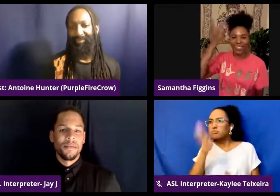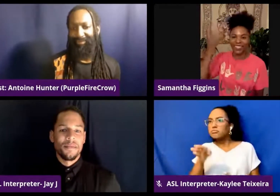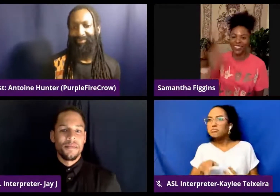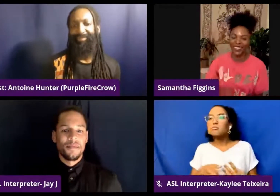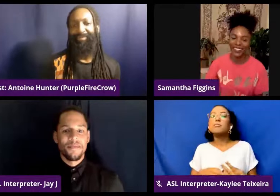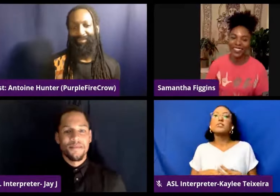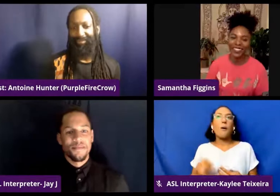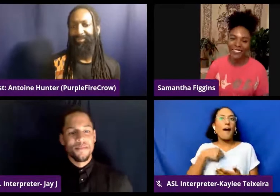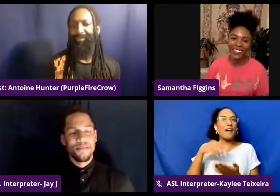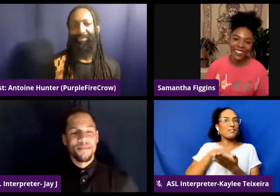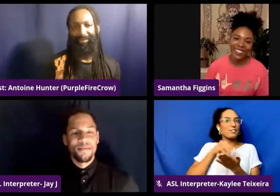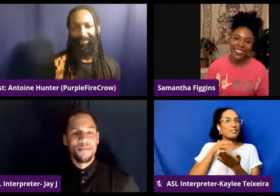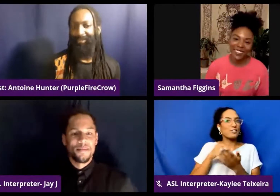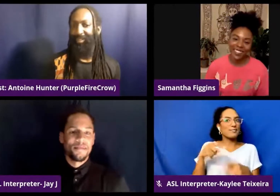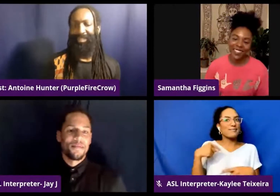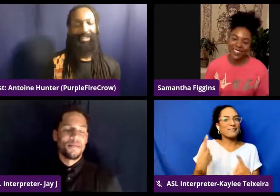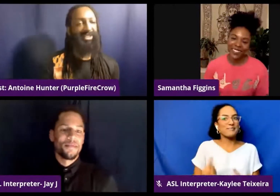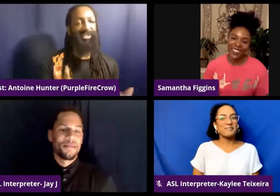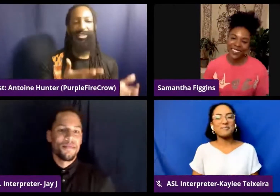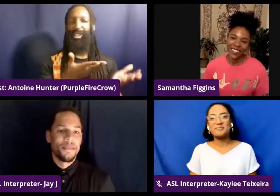been learning.